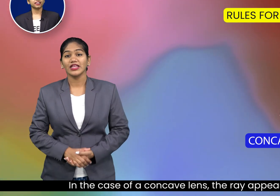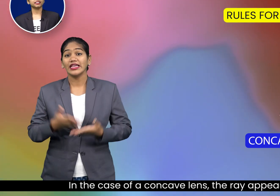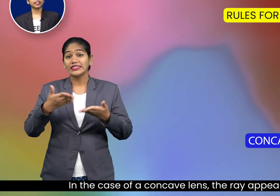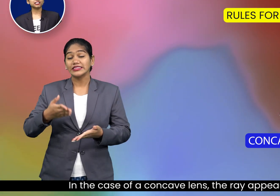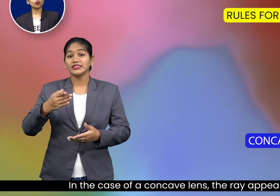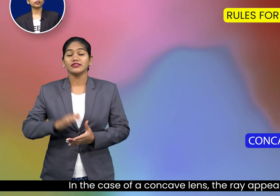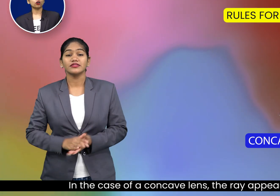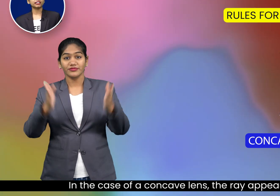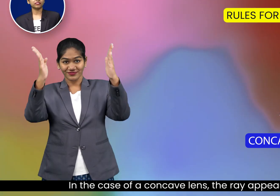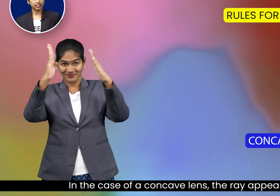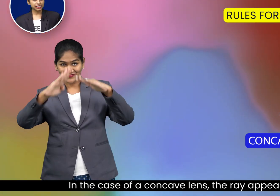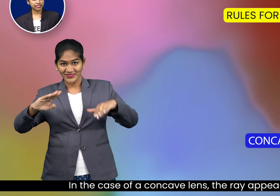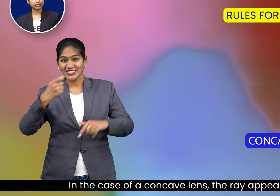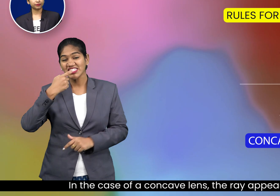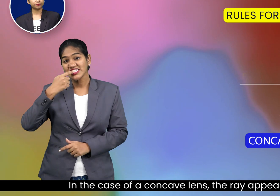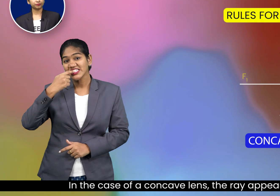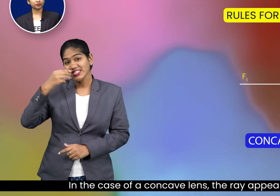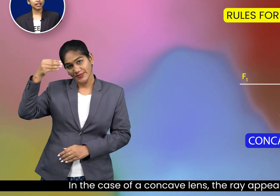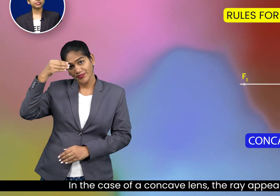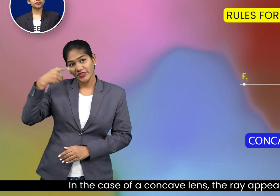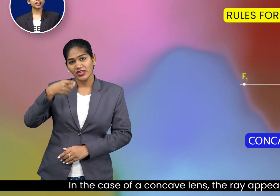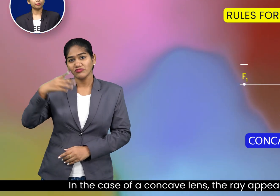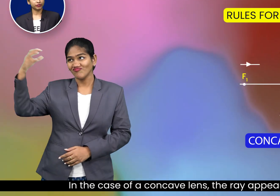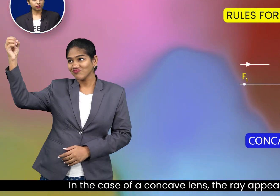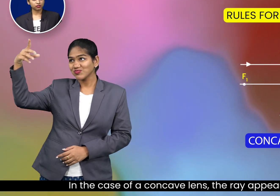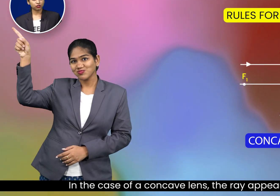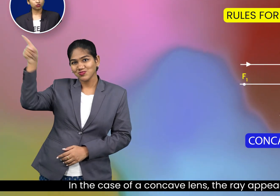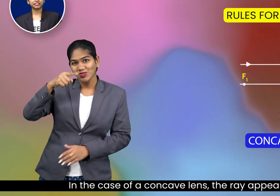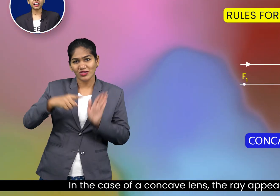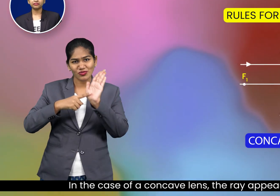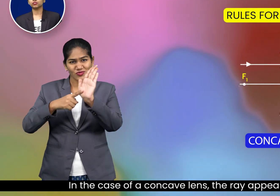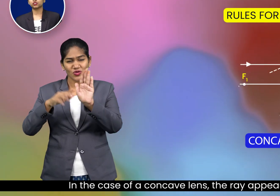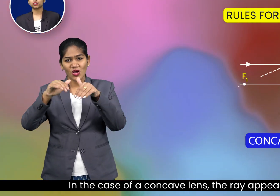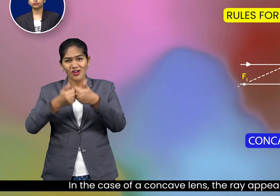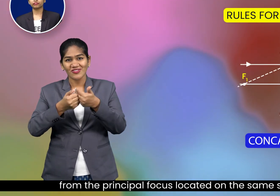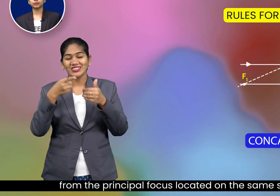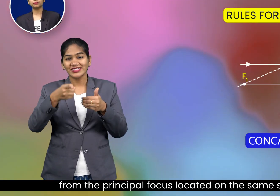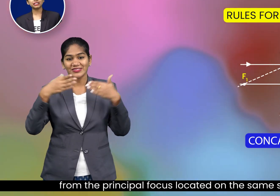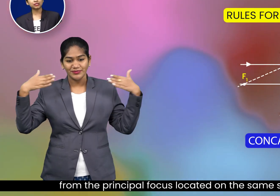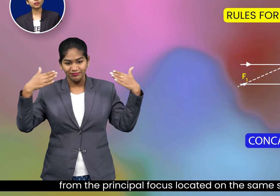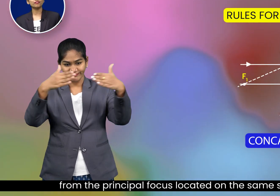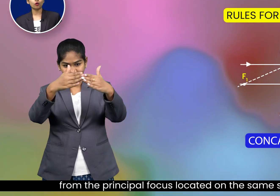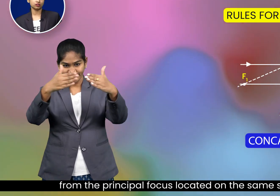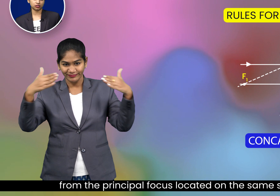In the case of a concave lens, the ray appears to diverge from the principal focus,